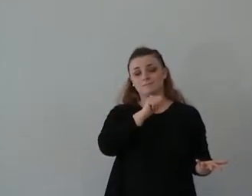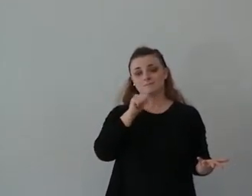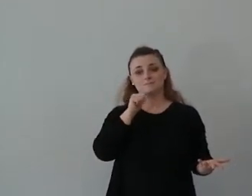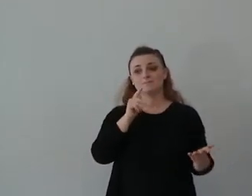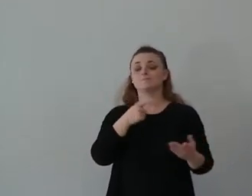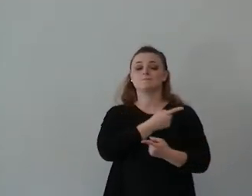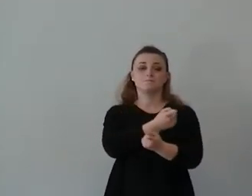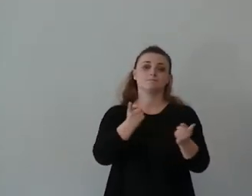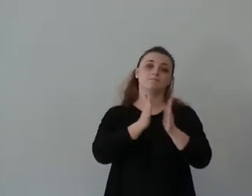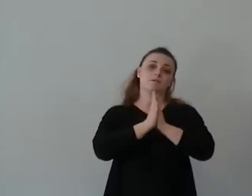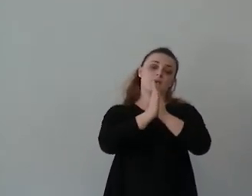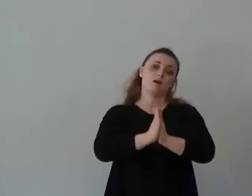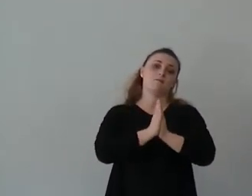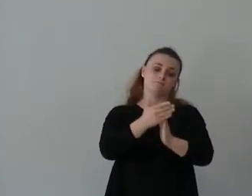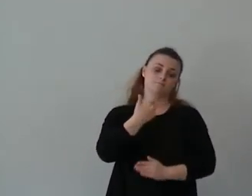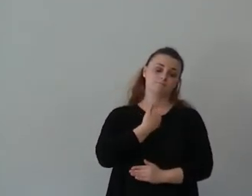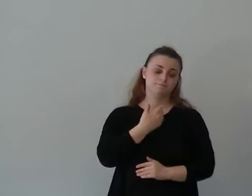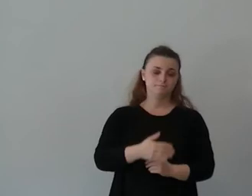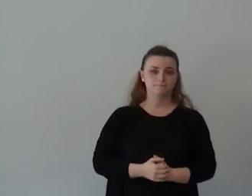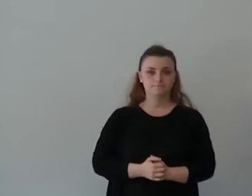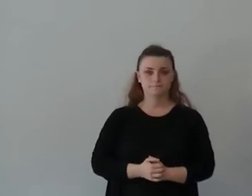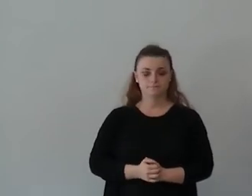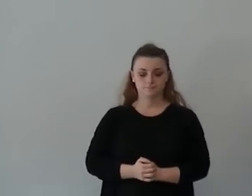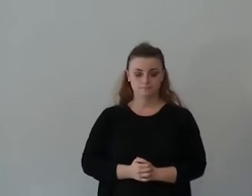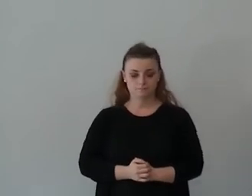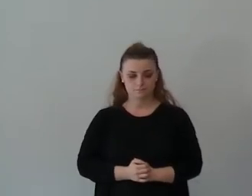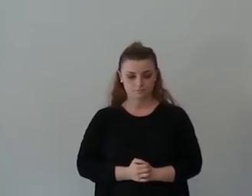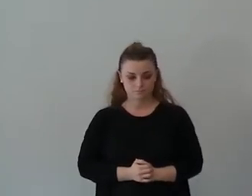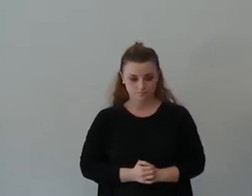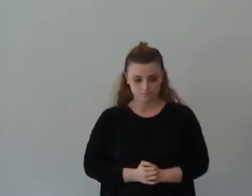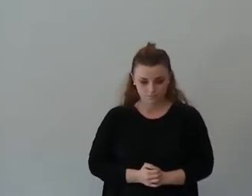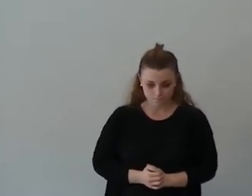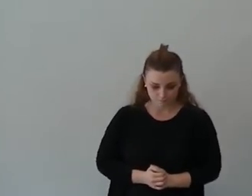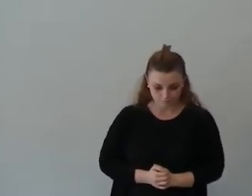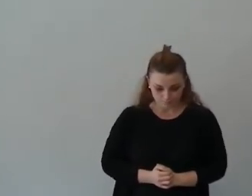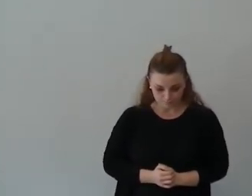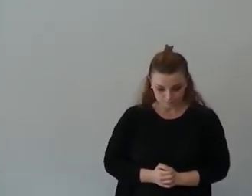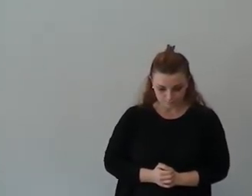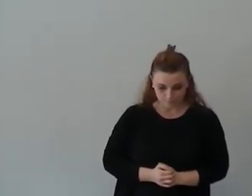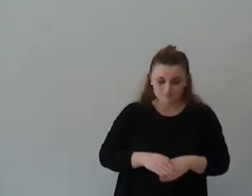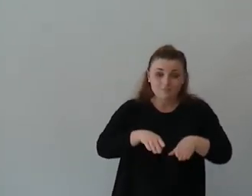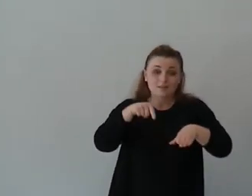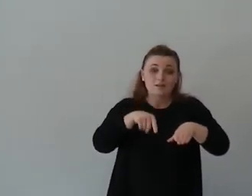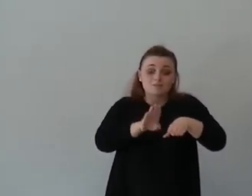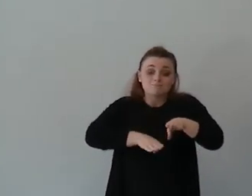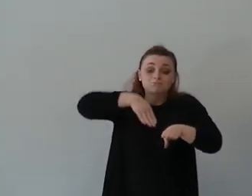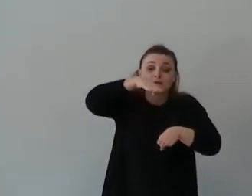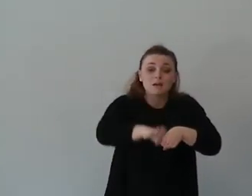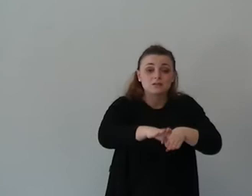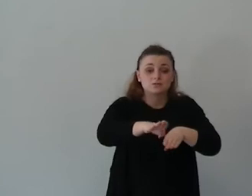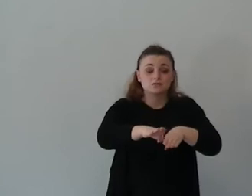preghiere. Taking a step of faith and doing unknowns are not easy. Facendo un passo di fede